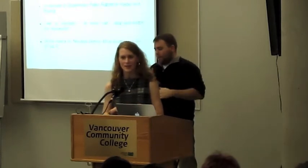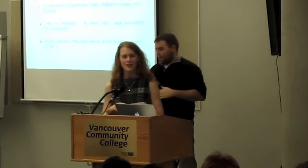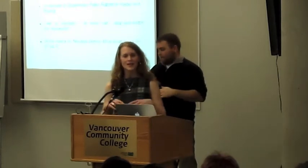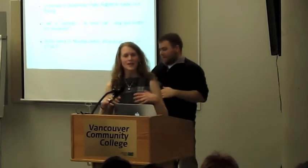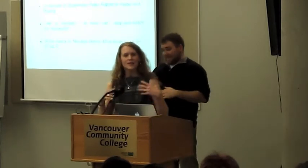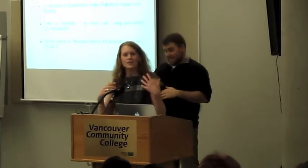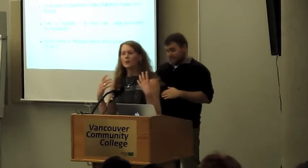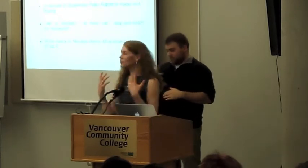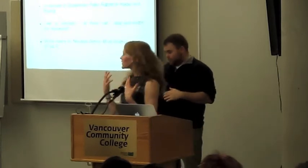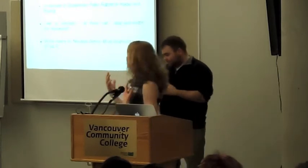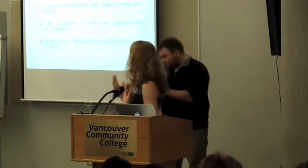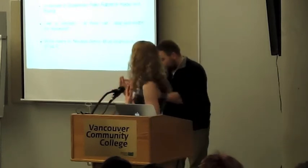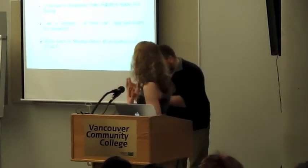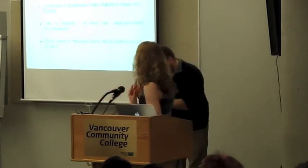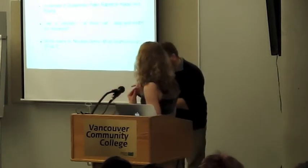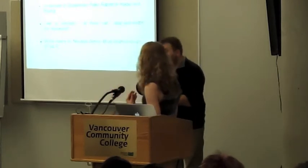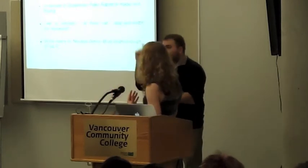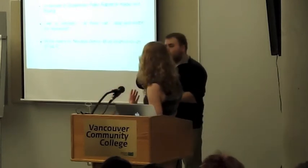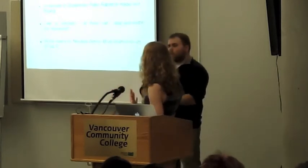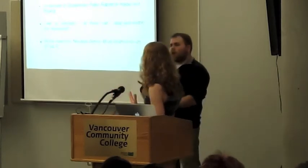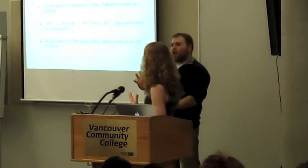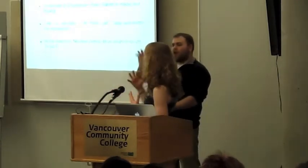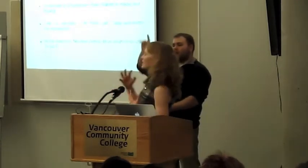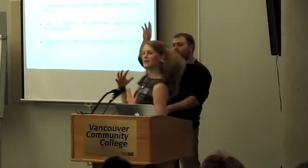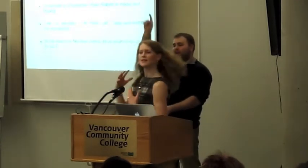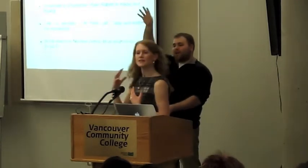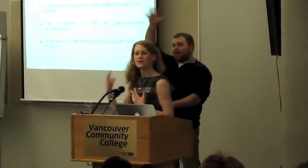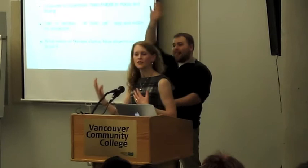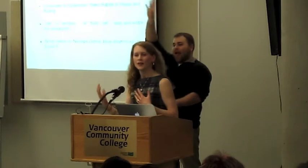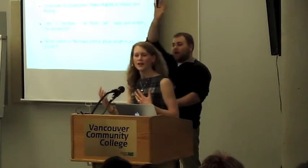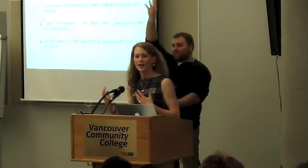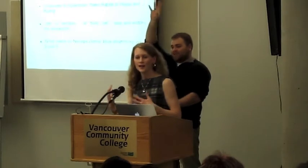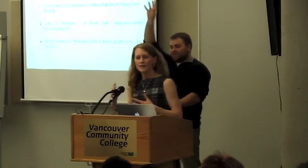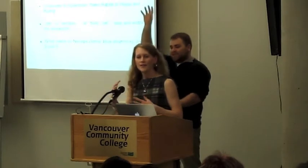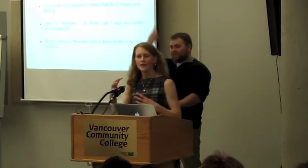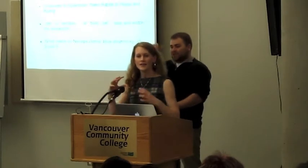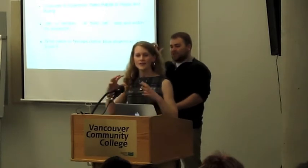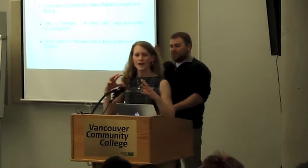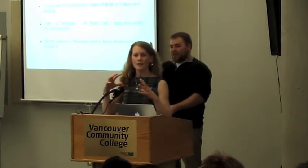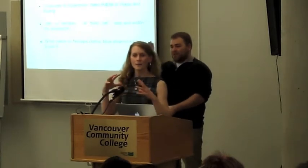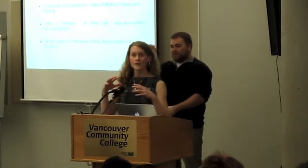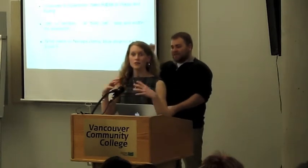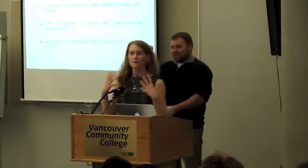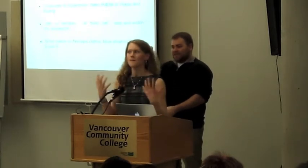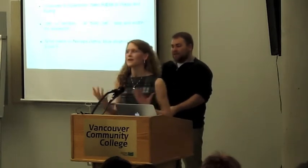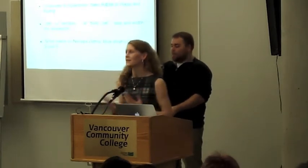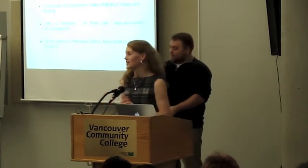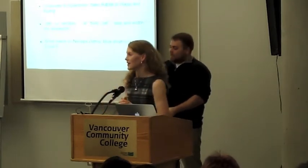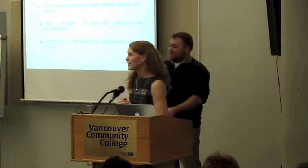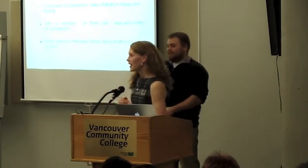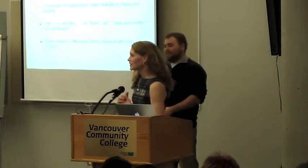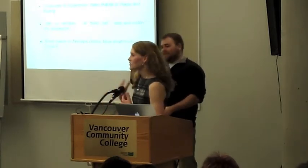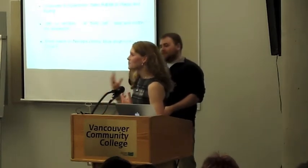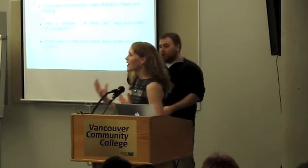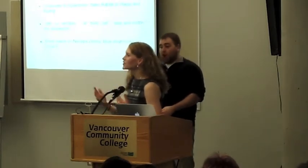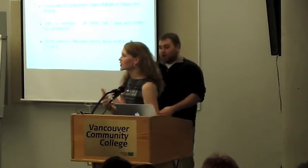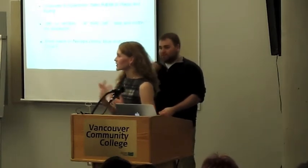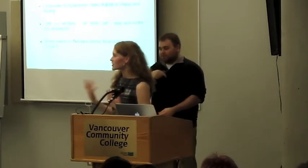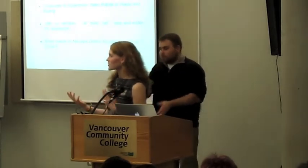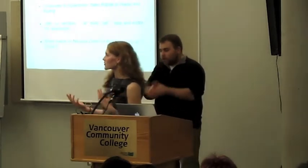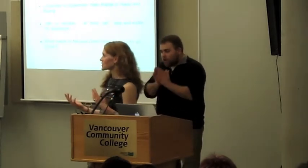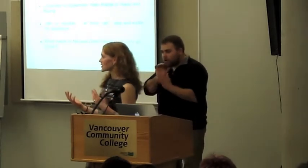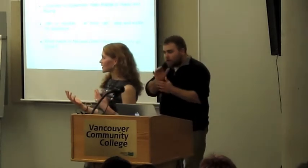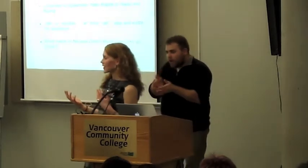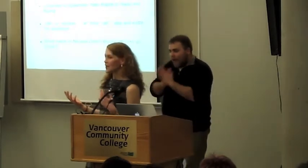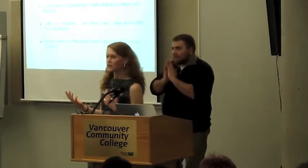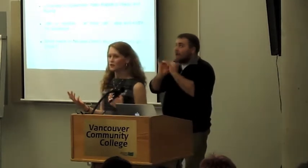very disappointed. So what we see then is in Cinderella, there is a feature of fantasy. And there's magic